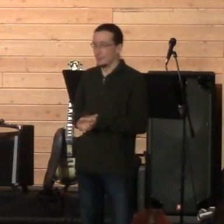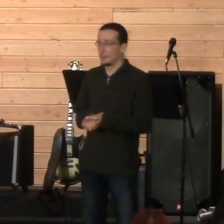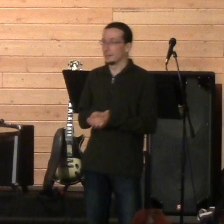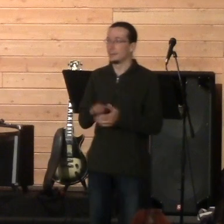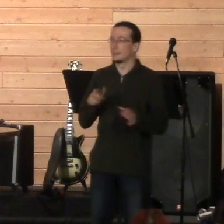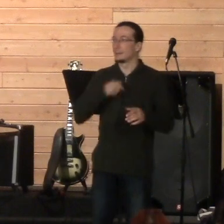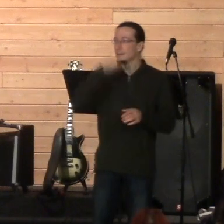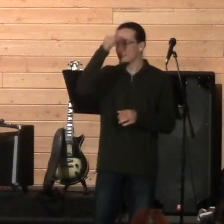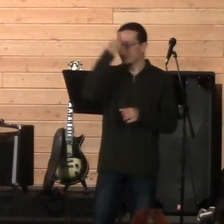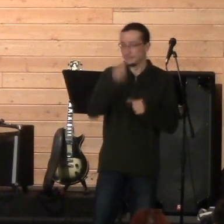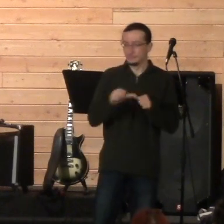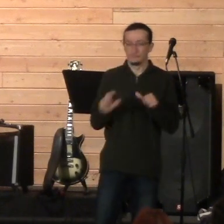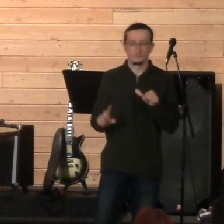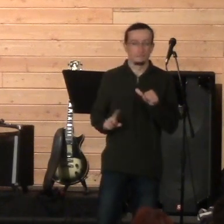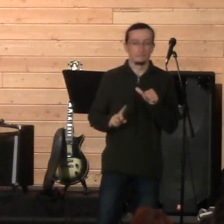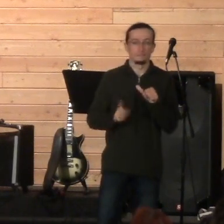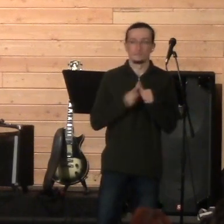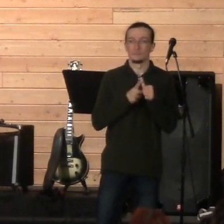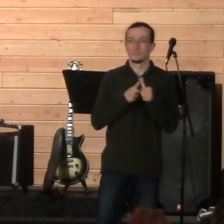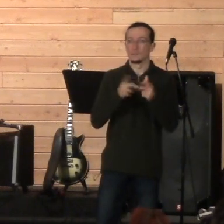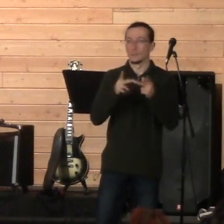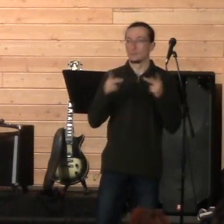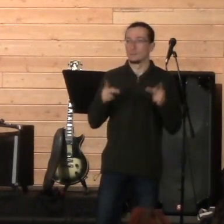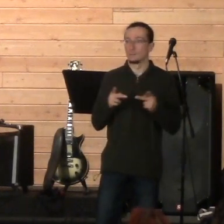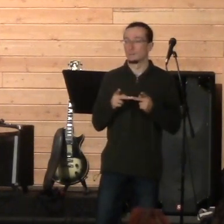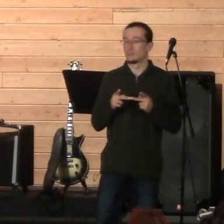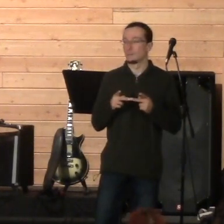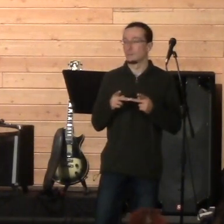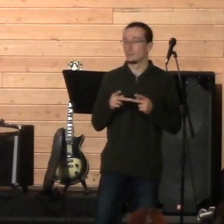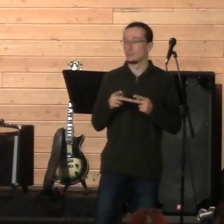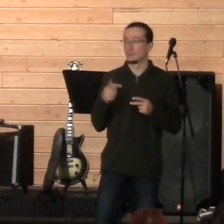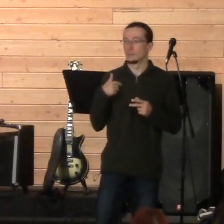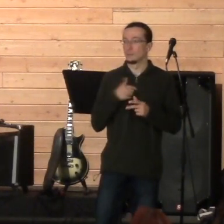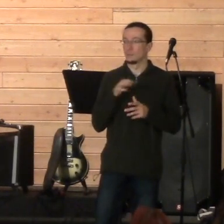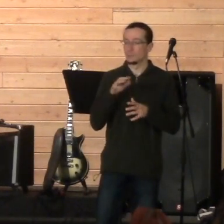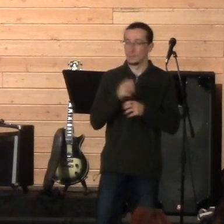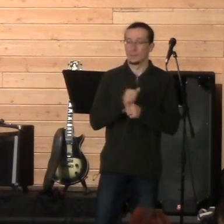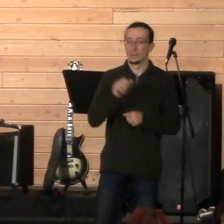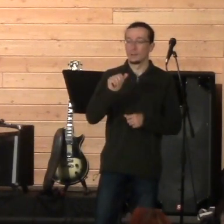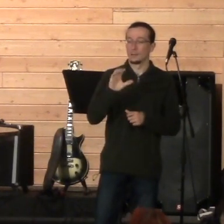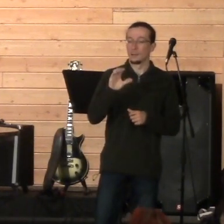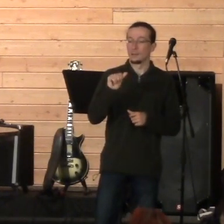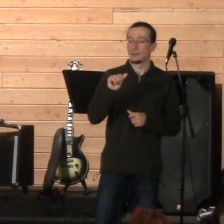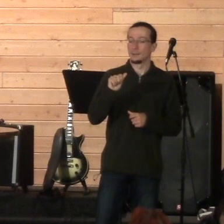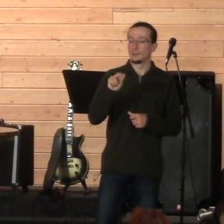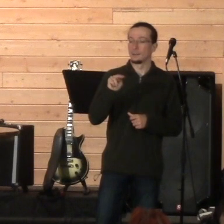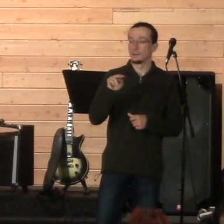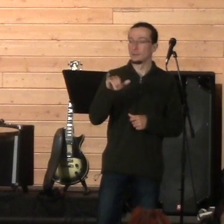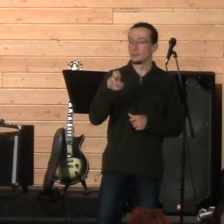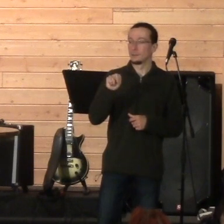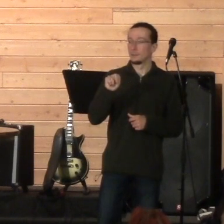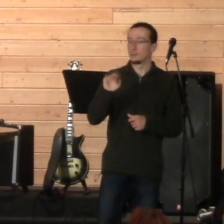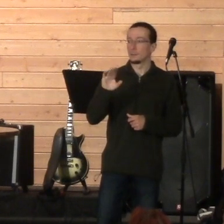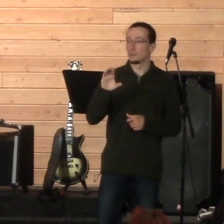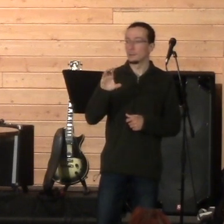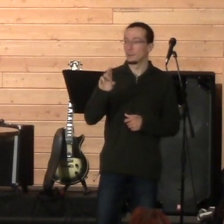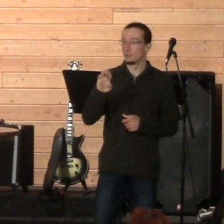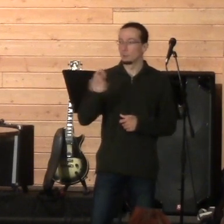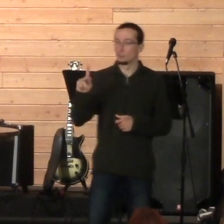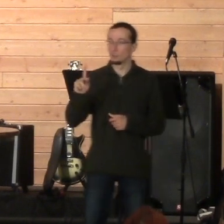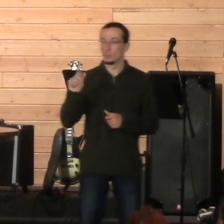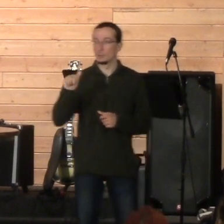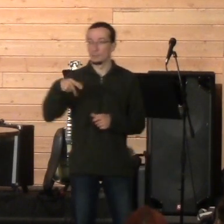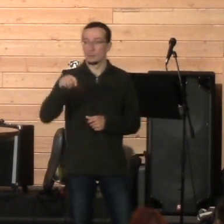I remember the first place we got, Canyon Creek Apartments in Wilsonville.